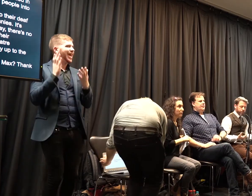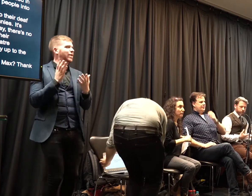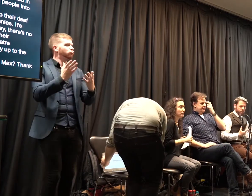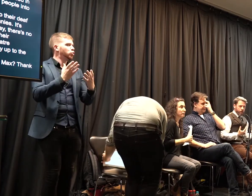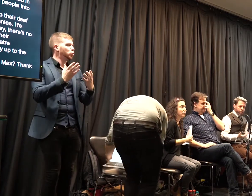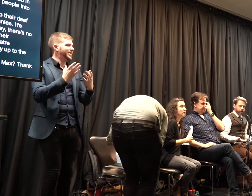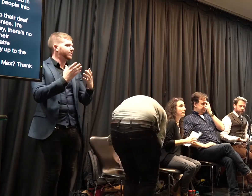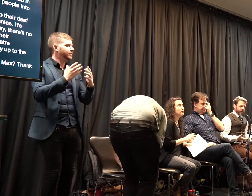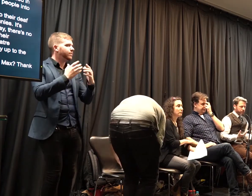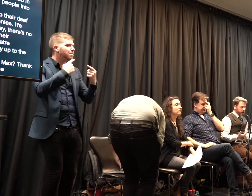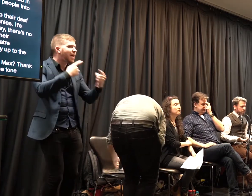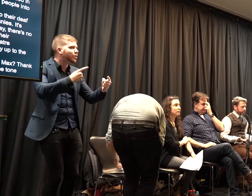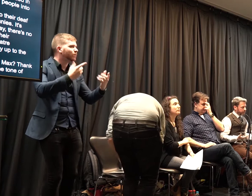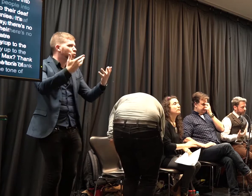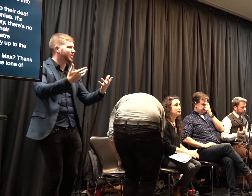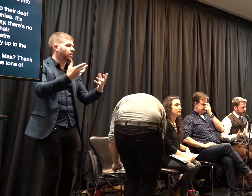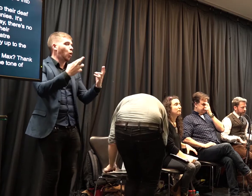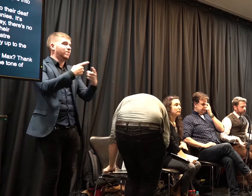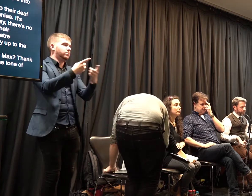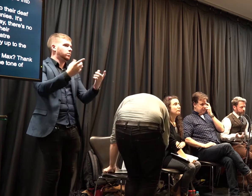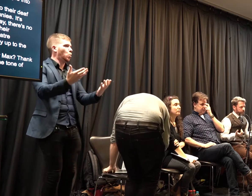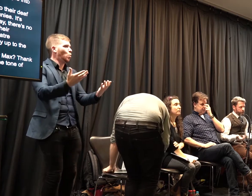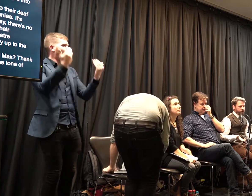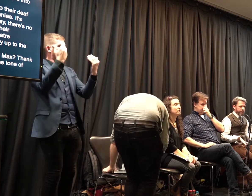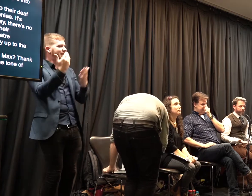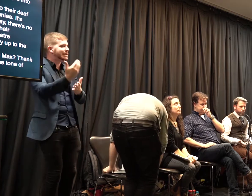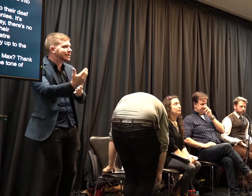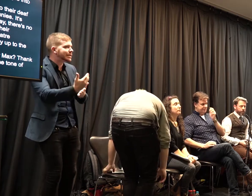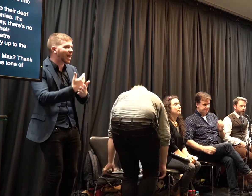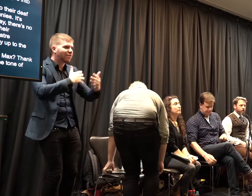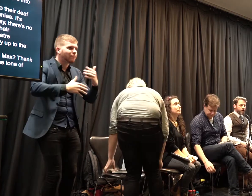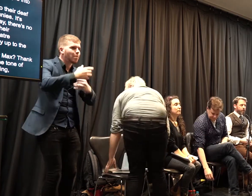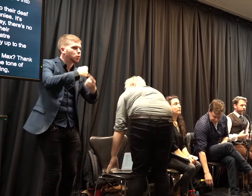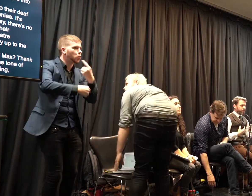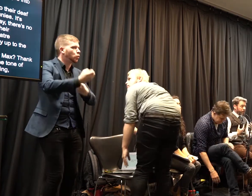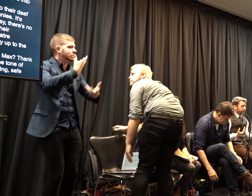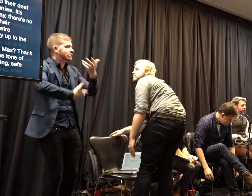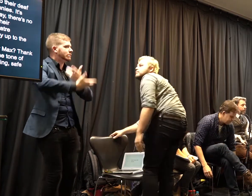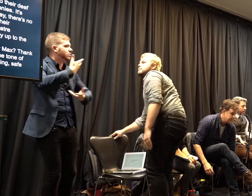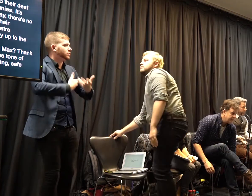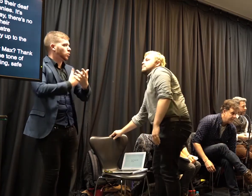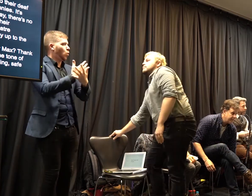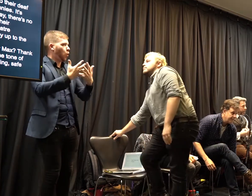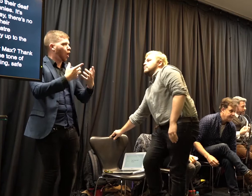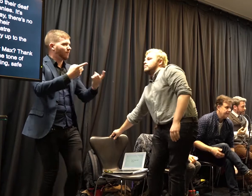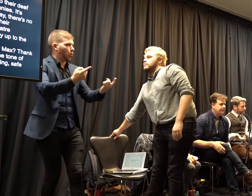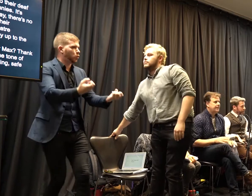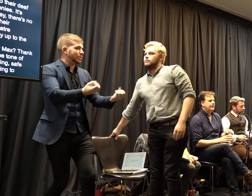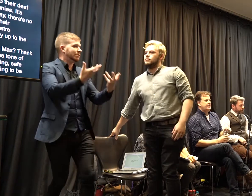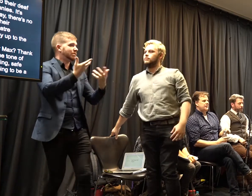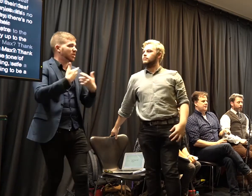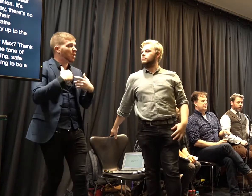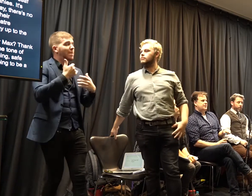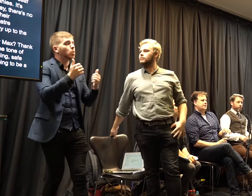tone of today, which hopefully will be a very welcoming, safe tone for everyone. So obviously there are going to be a lot of remarks which people